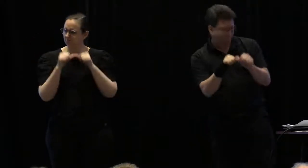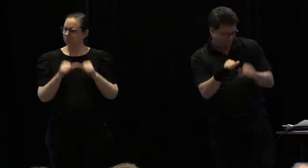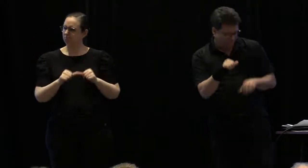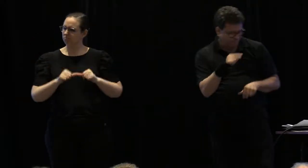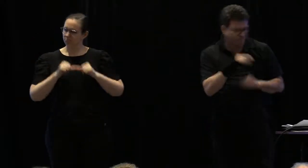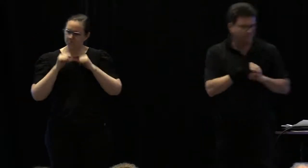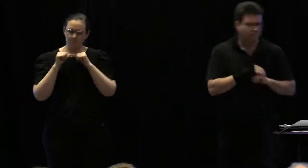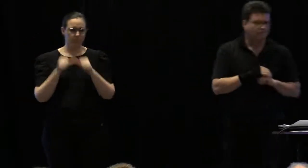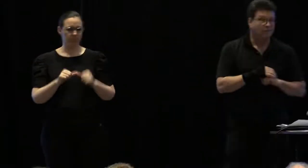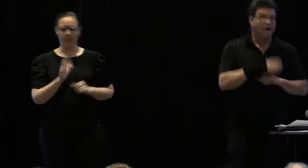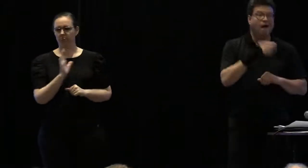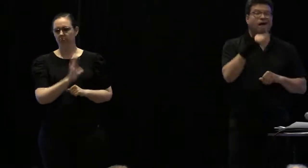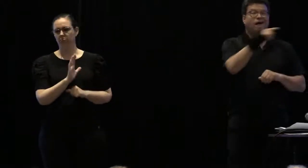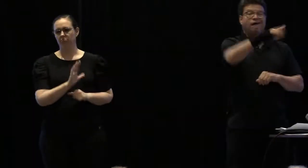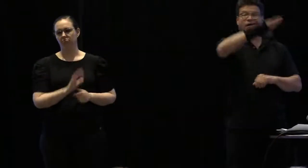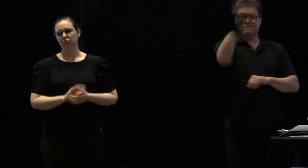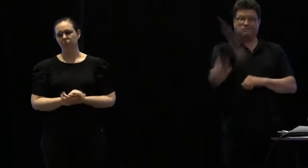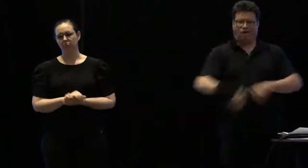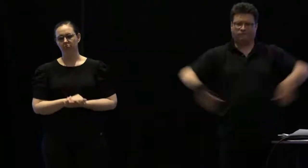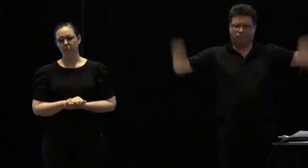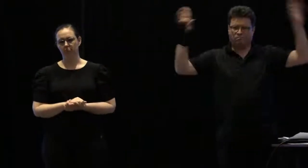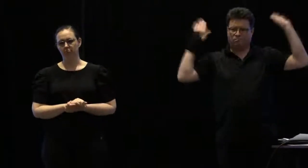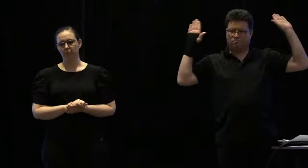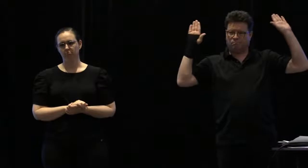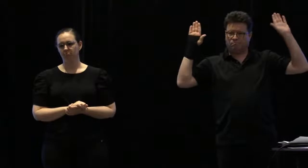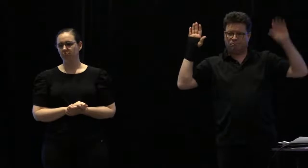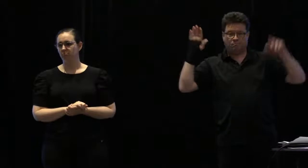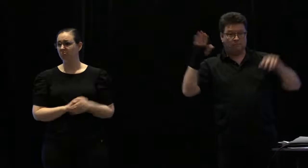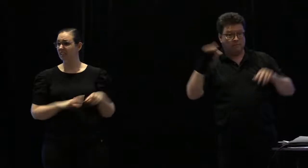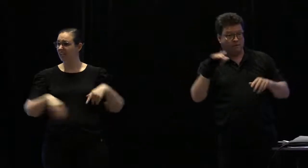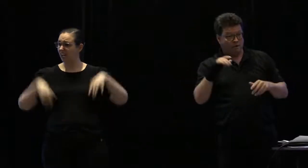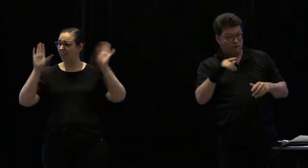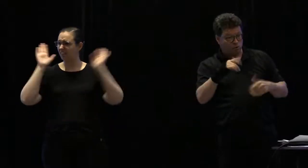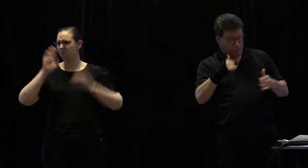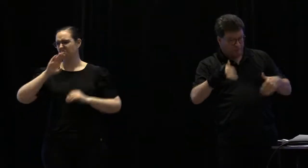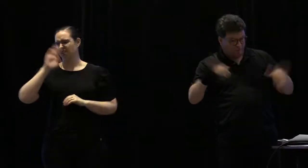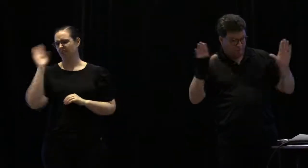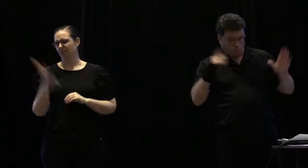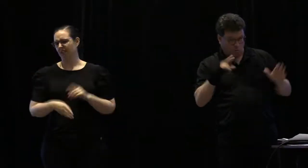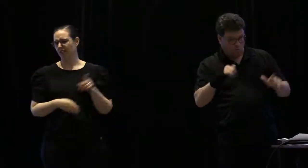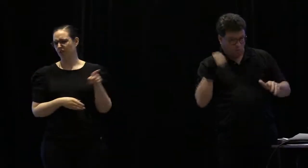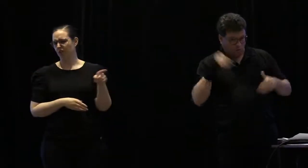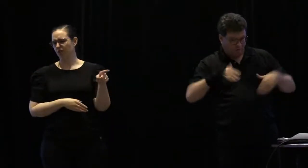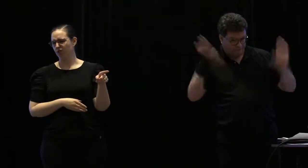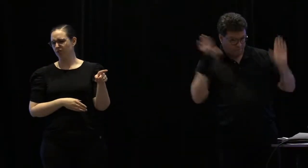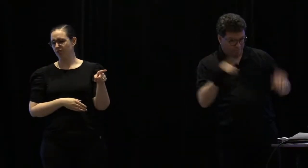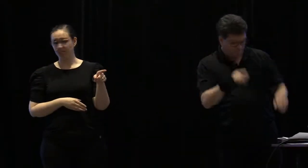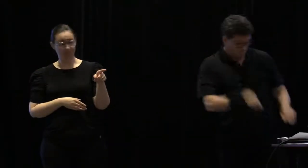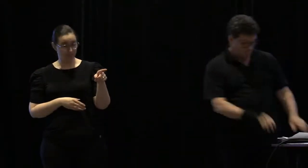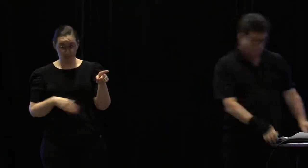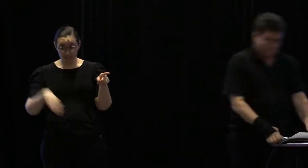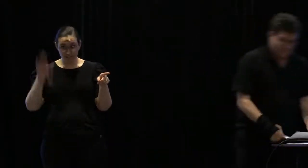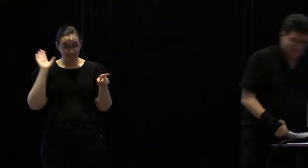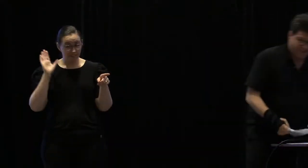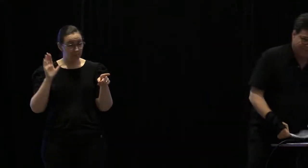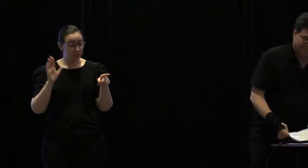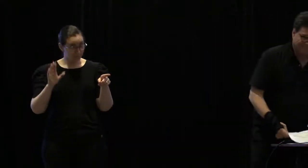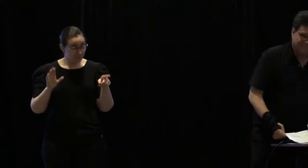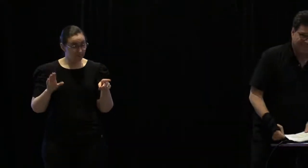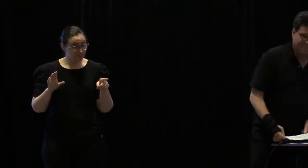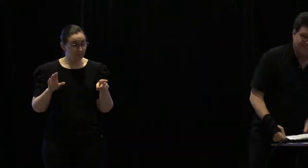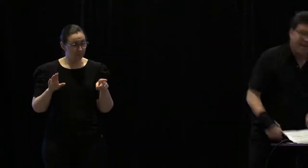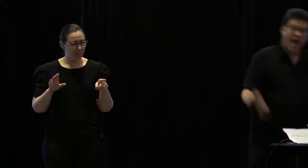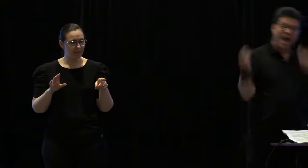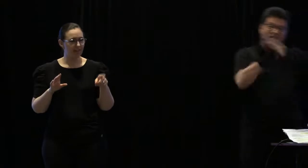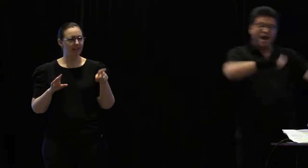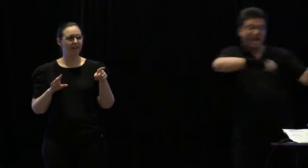Incredible amount of work and endurance. He never gives up. Well, Henry, let's ask